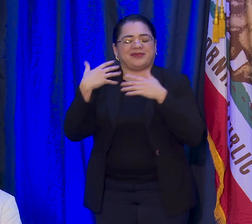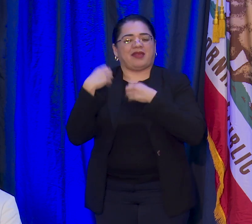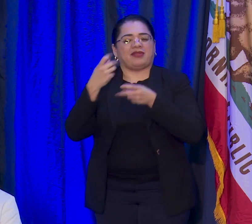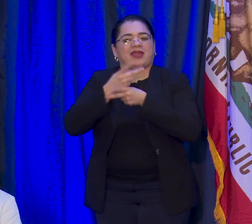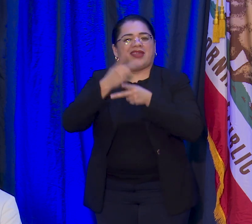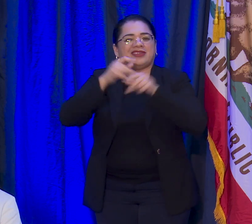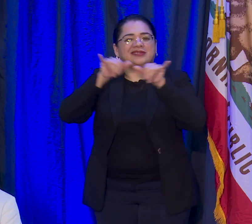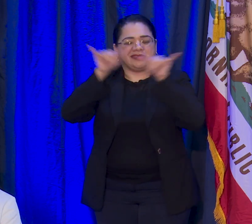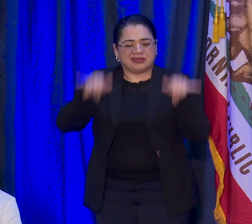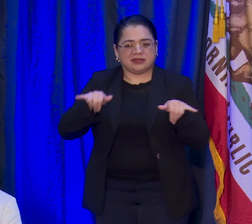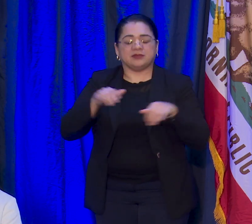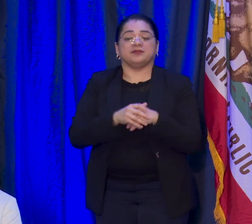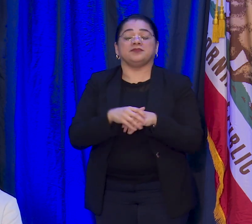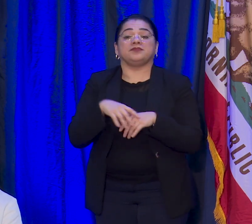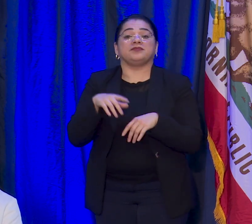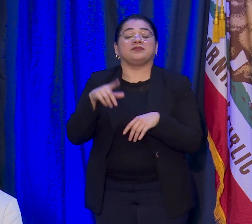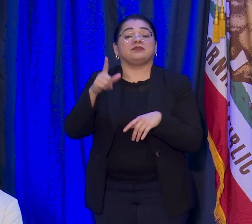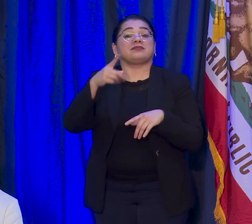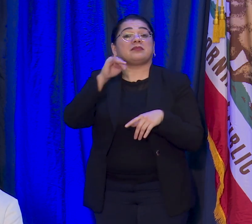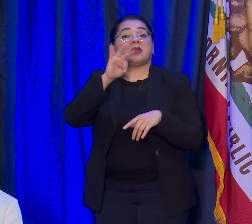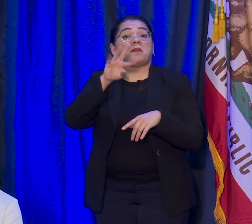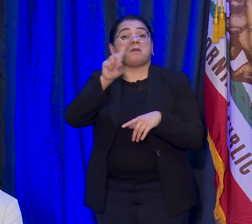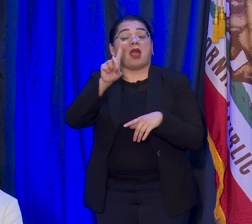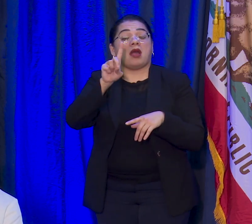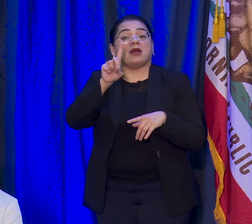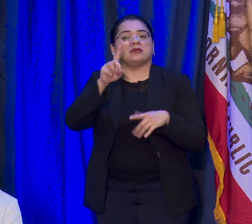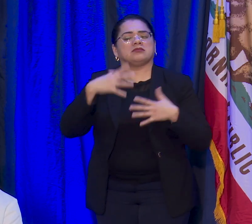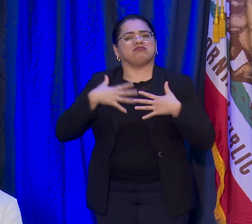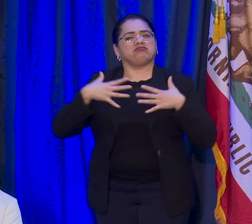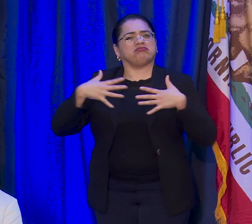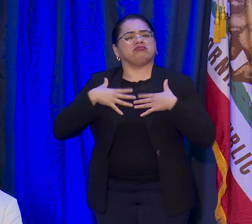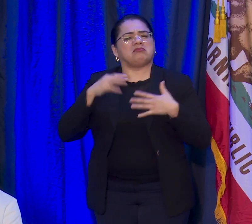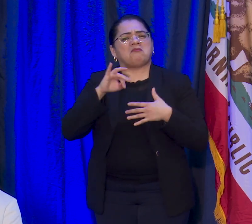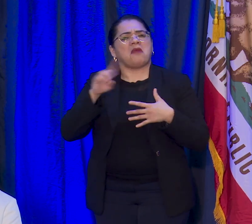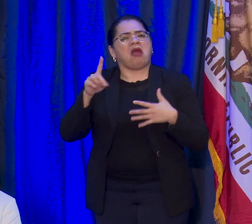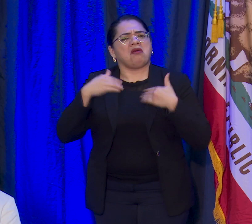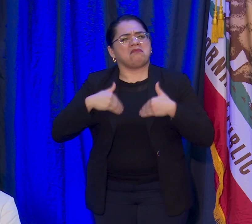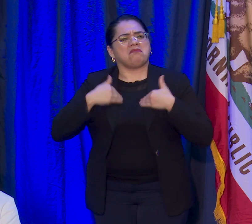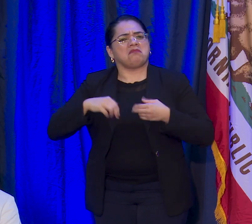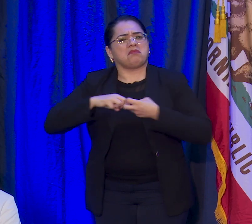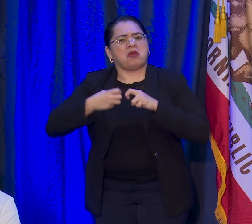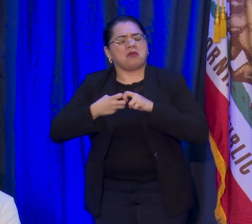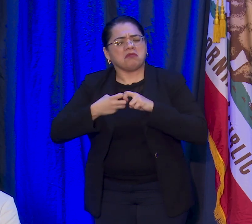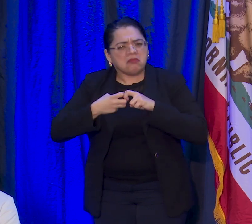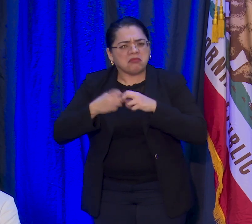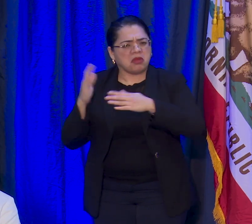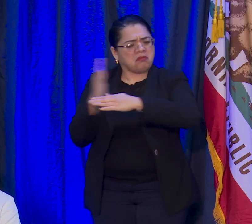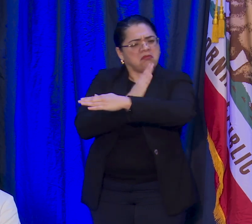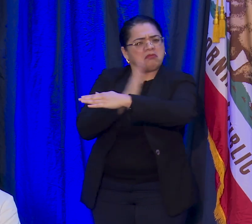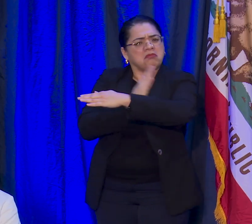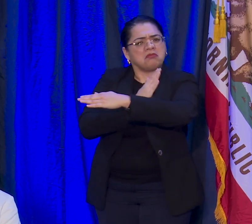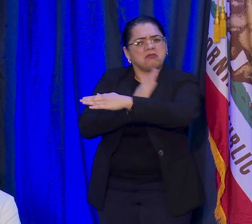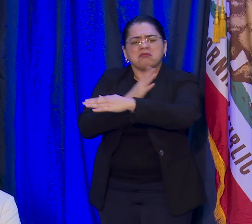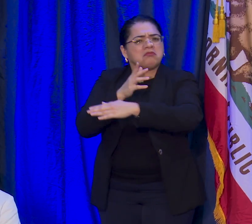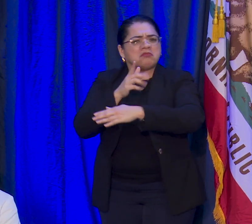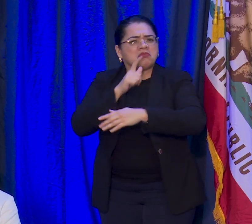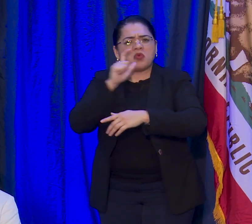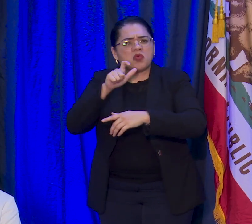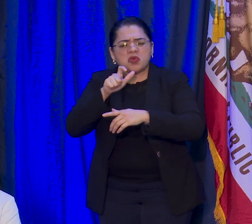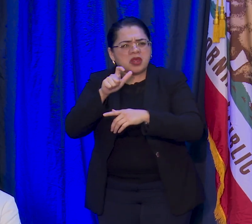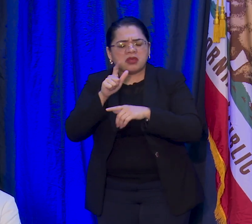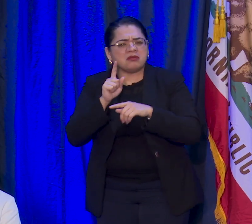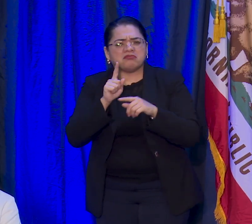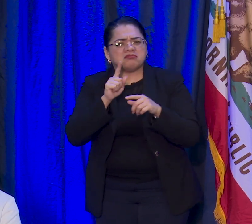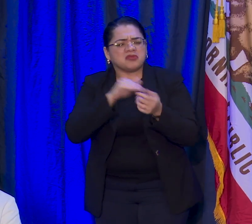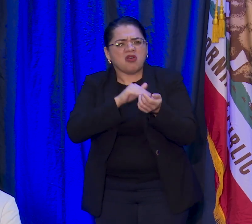is that those with only mild respiratory symptoms, who do not otherwise need to seek medical care, and who are not in one